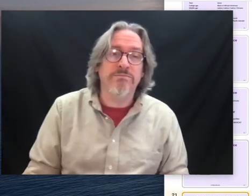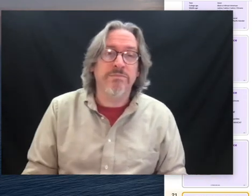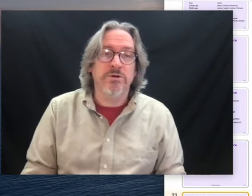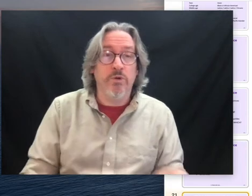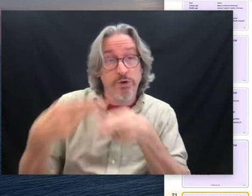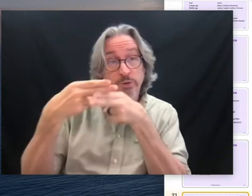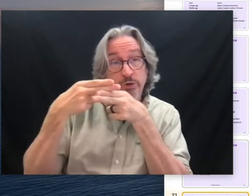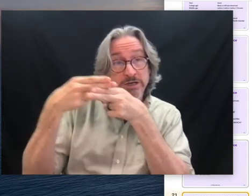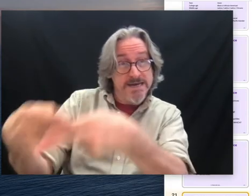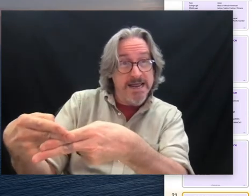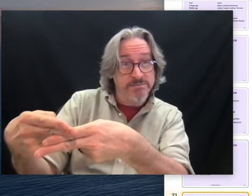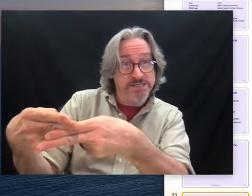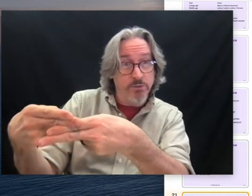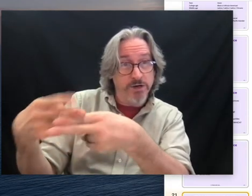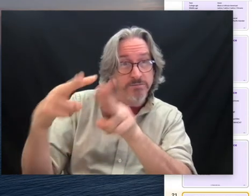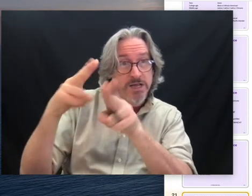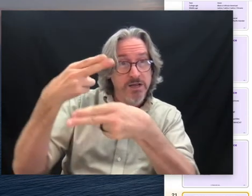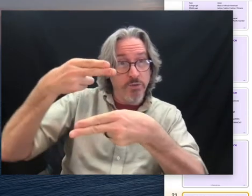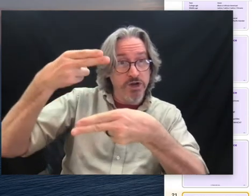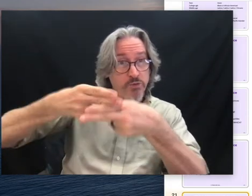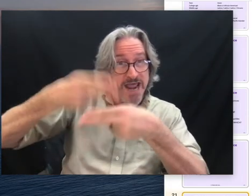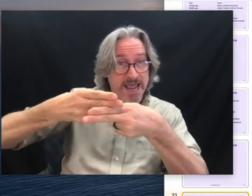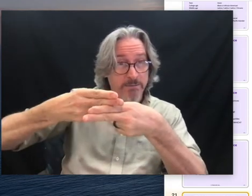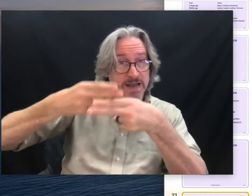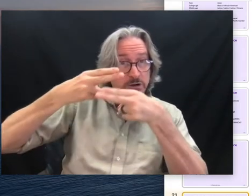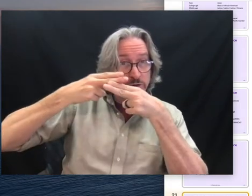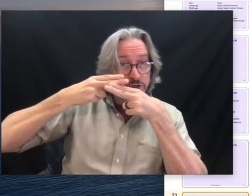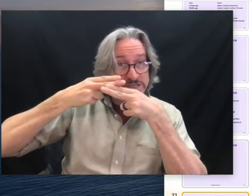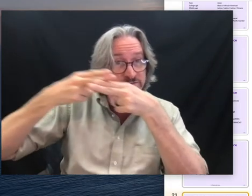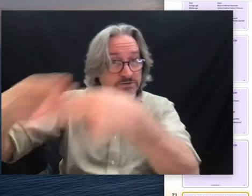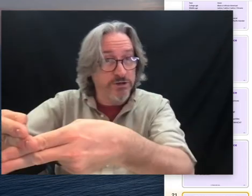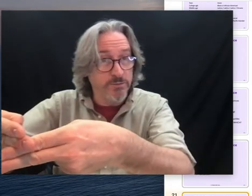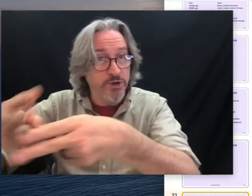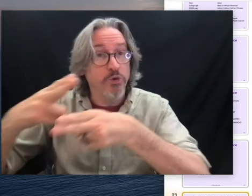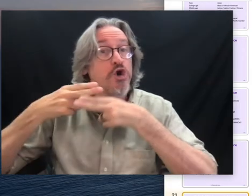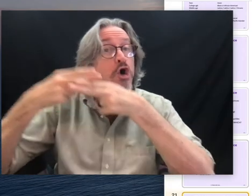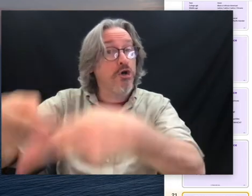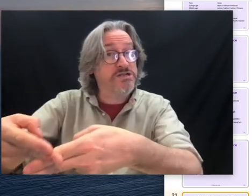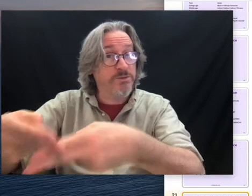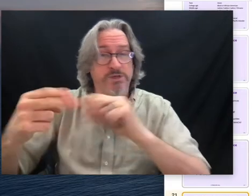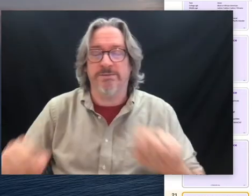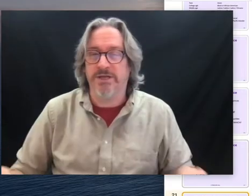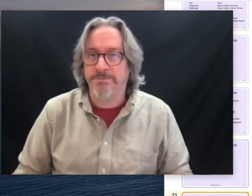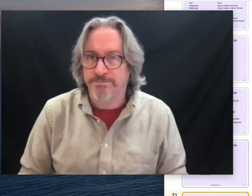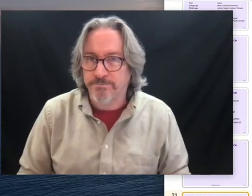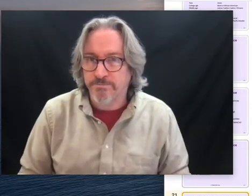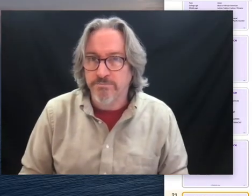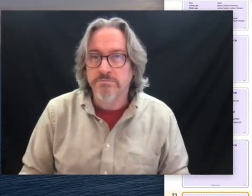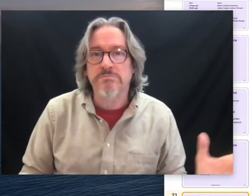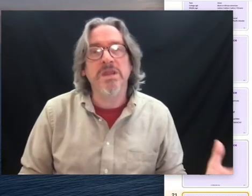name, or you could name someone. We know name. Now you can do it as a verb, where you call someone something.